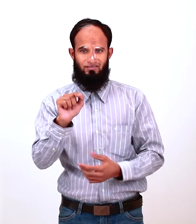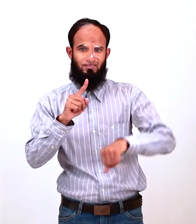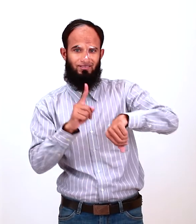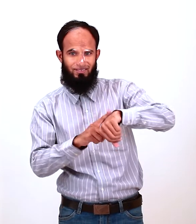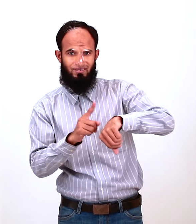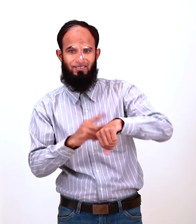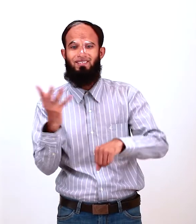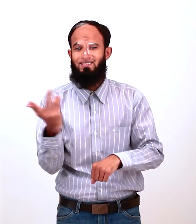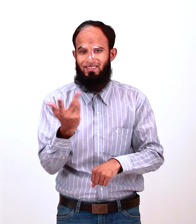is